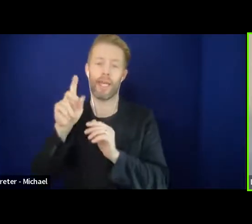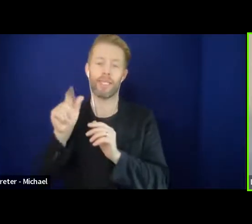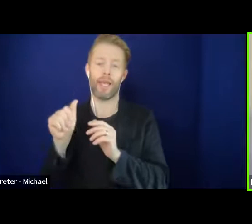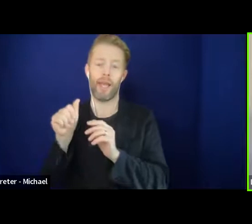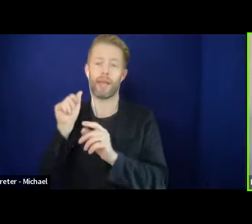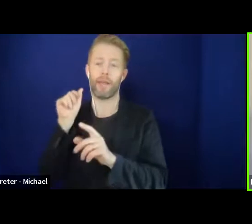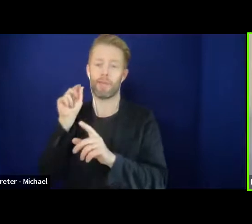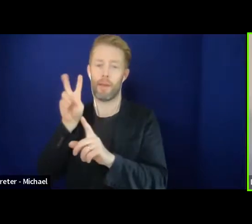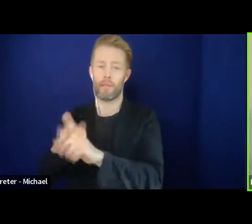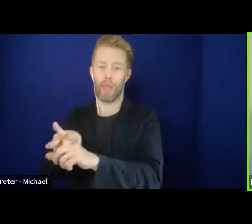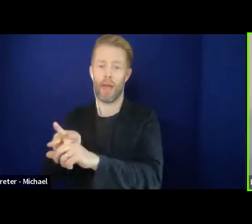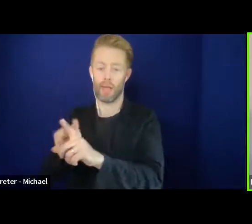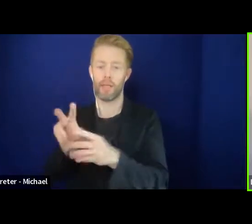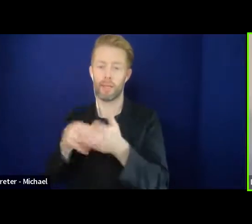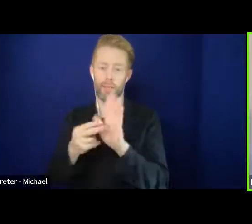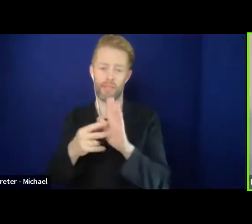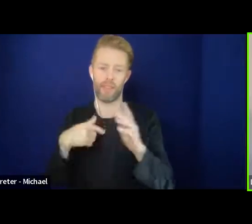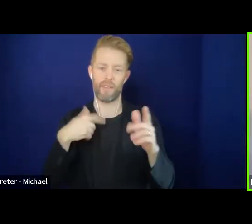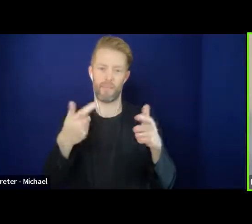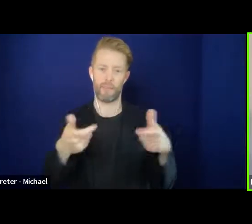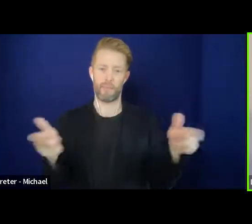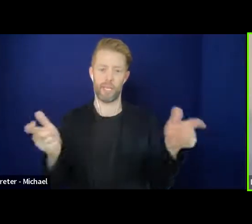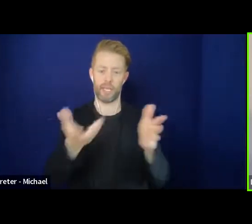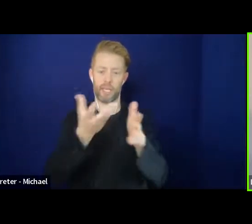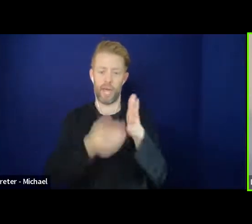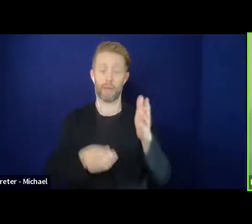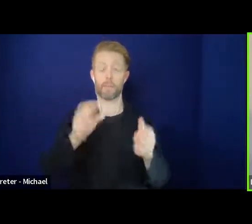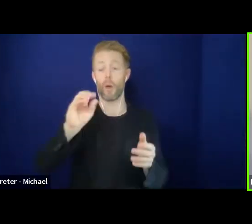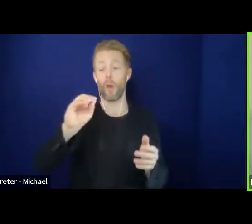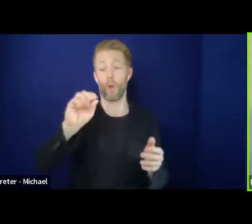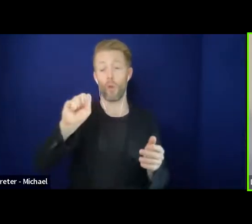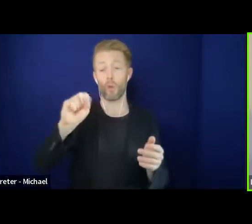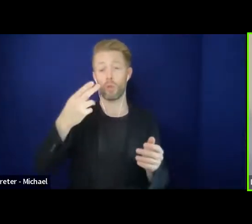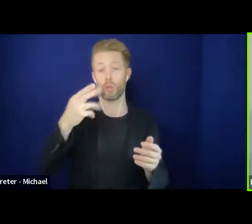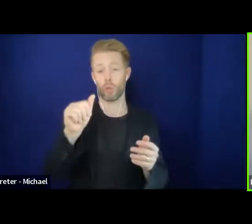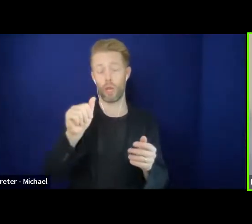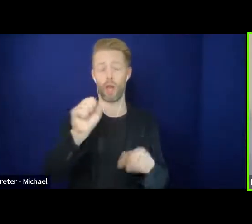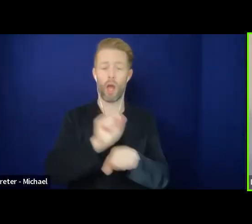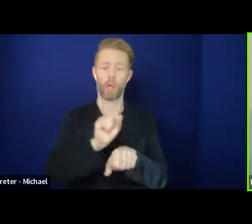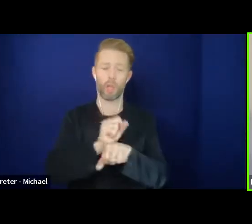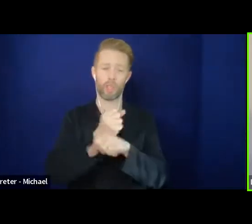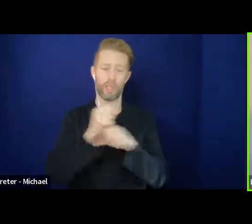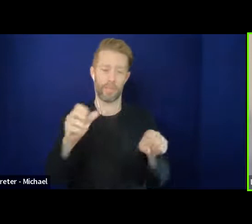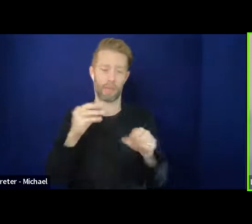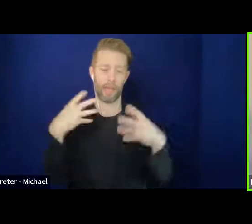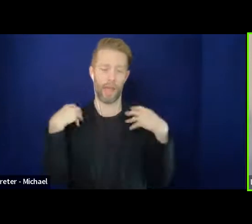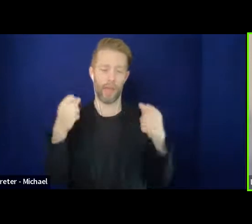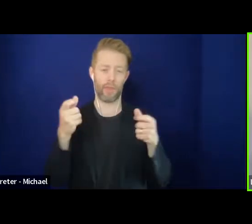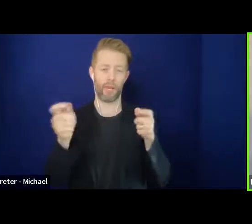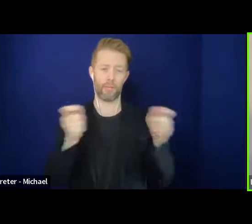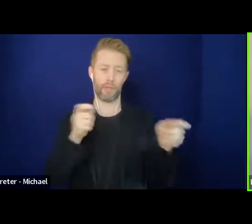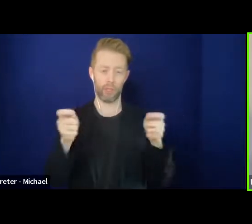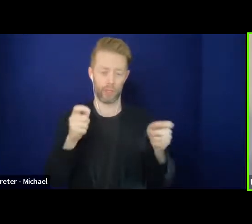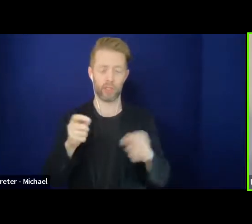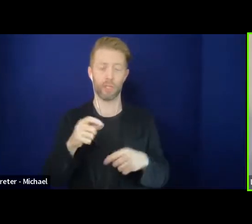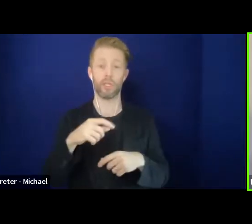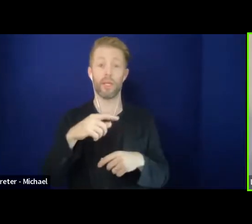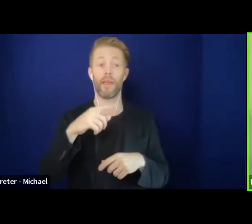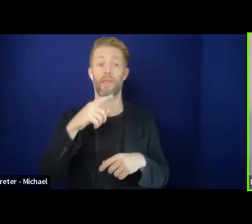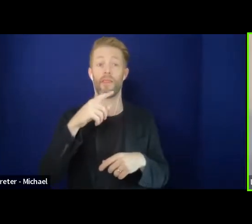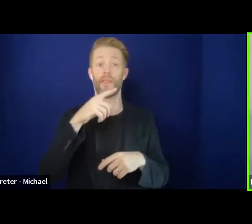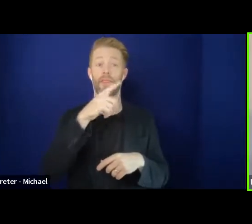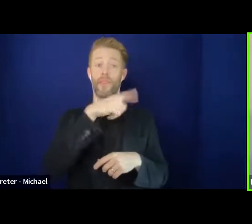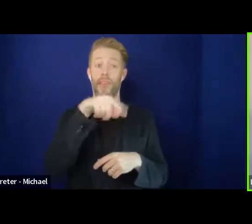major enforcement gap, given that OSHA, the Occupational Safety and Health Administration, really does